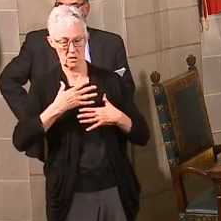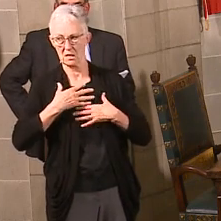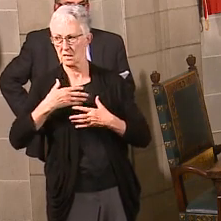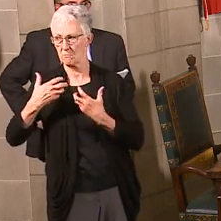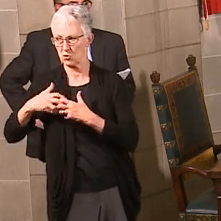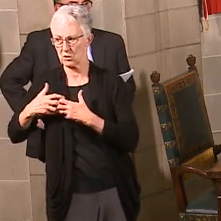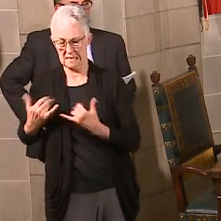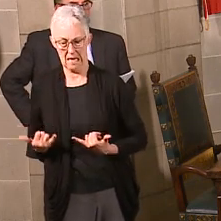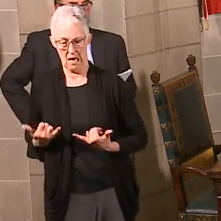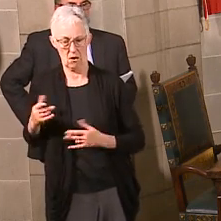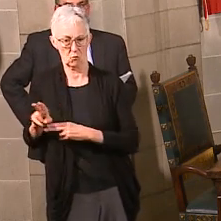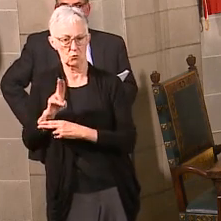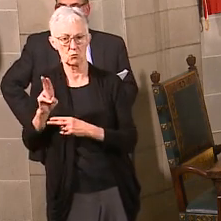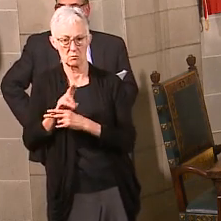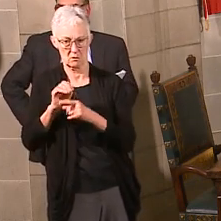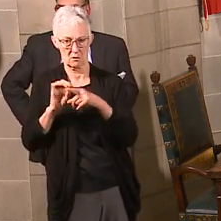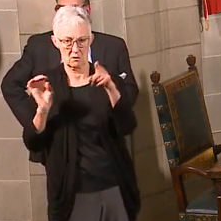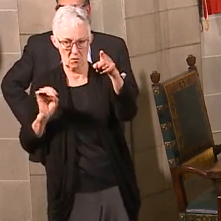patients. Thank you very much, Taylor.